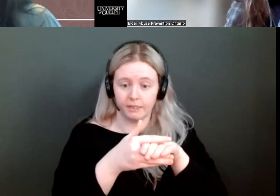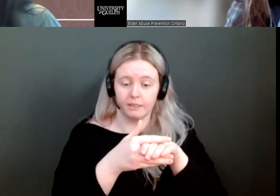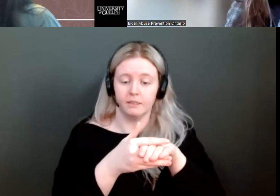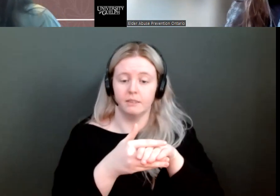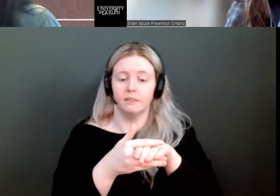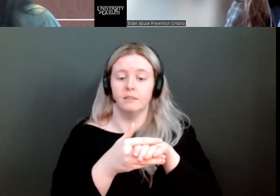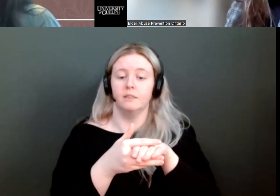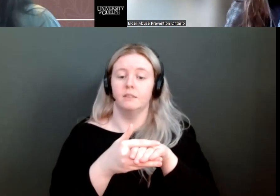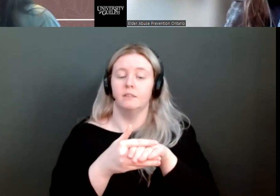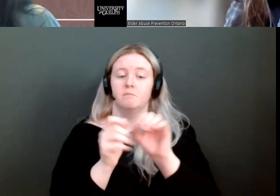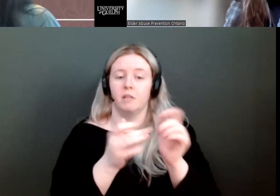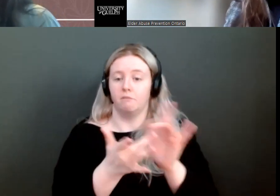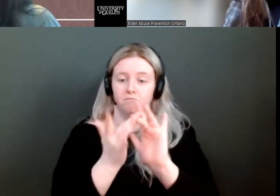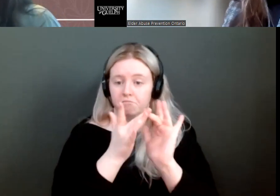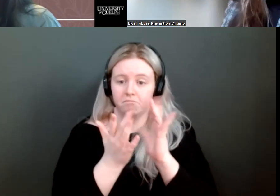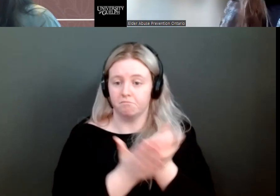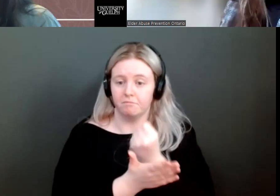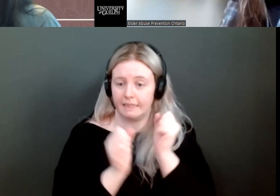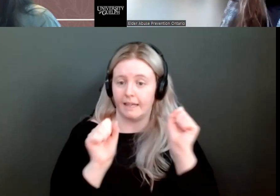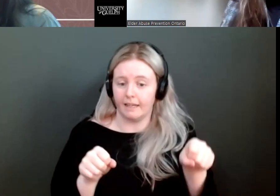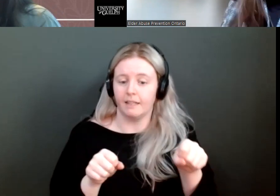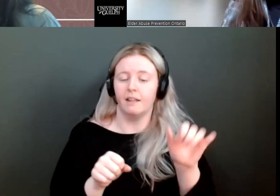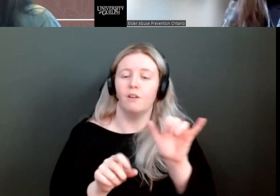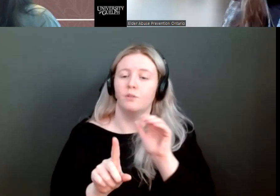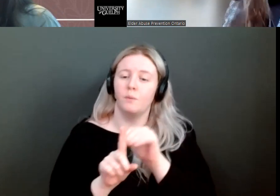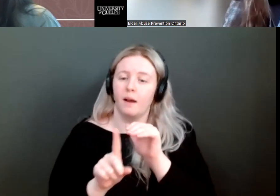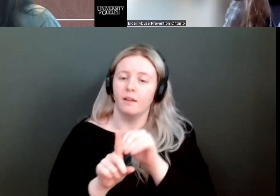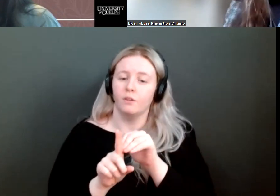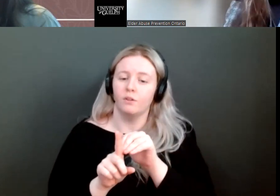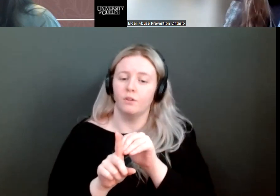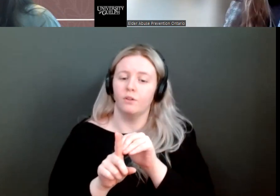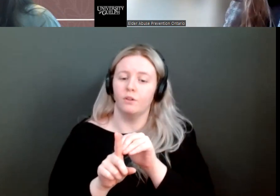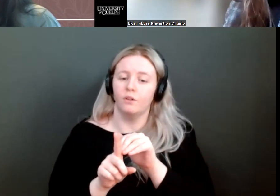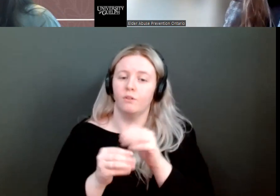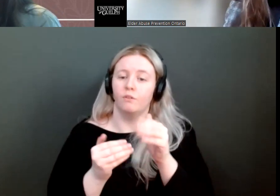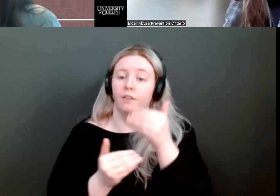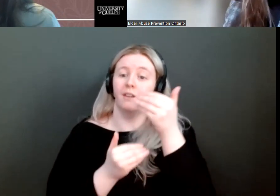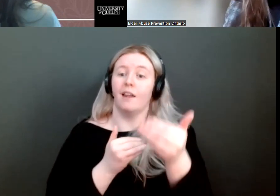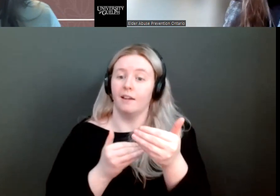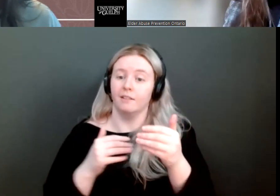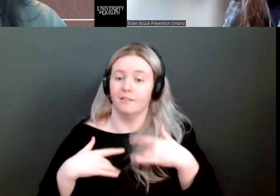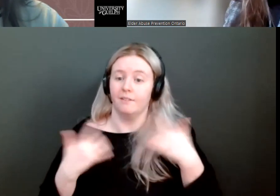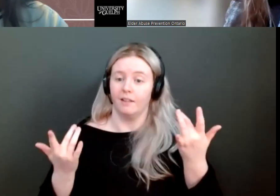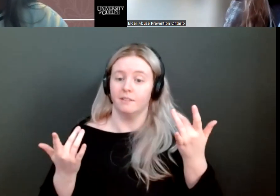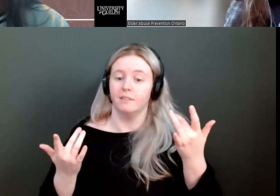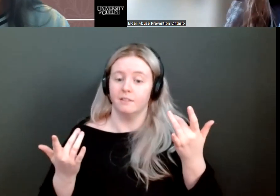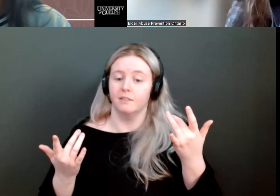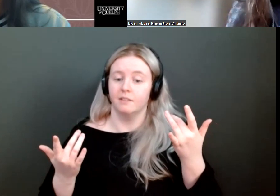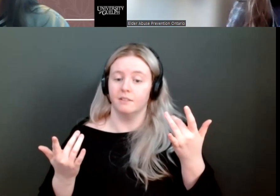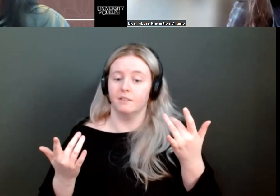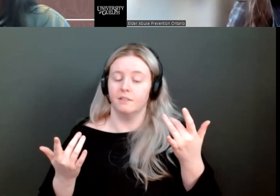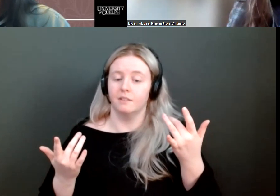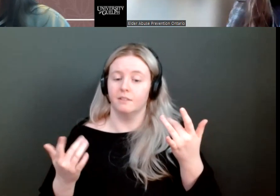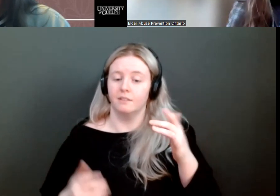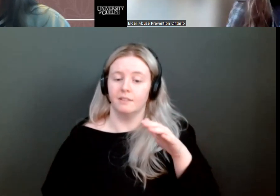to do your networking as well. And just a reminder, when you go into the next concurrent sessions, that little arrow in the